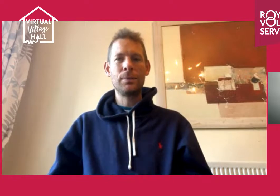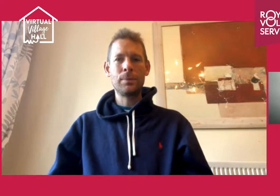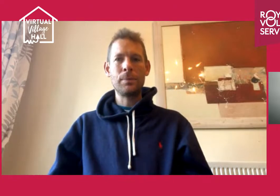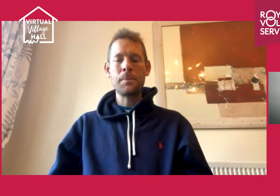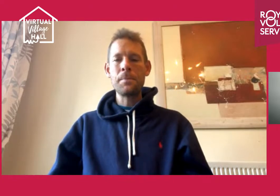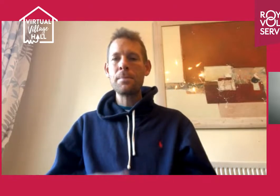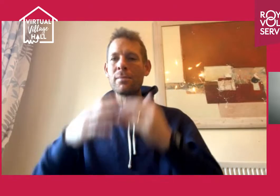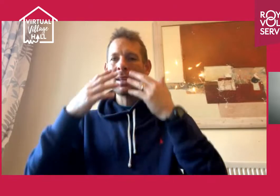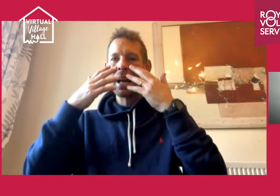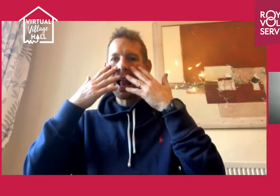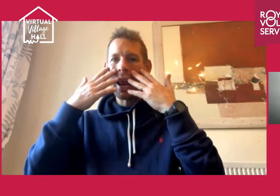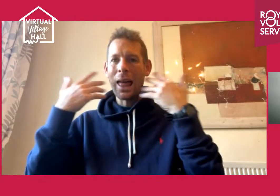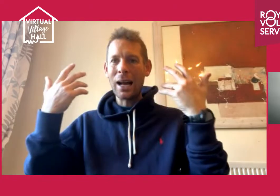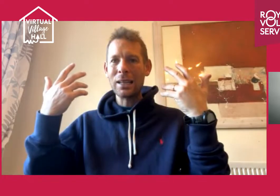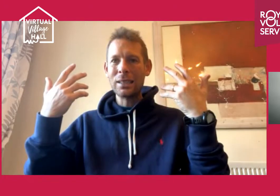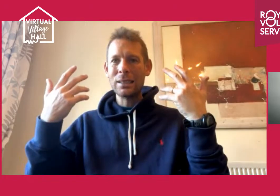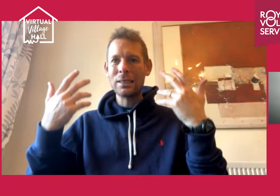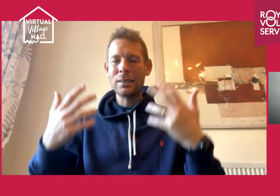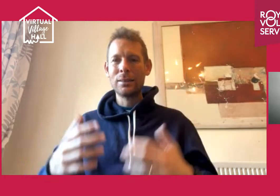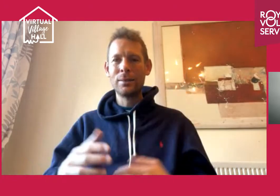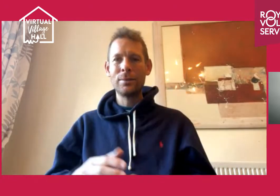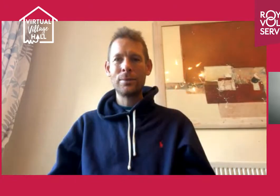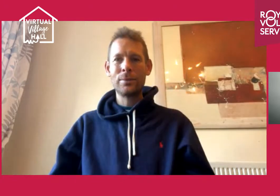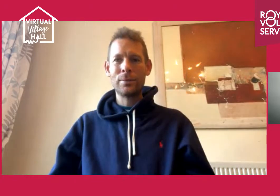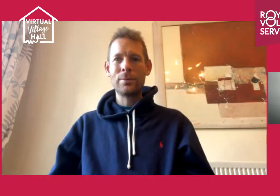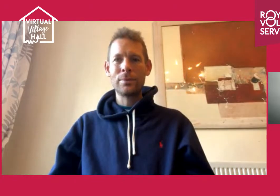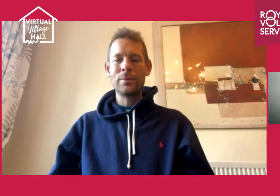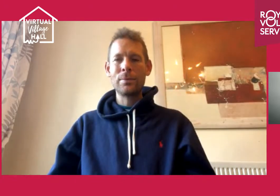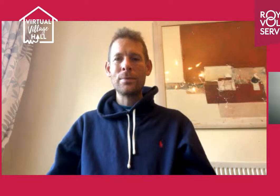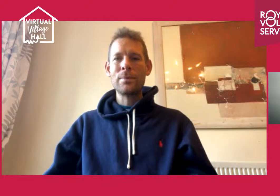Safari. Then we had lion.